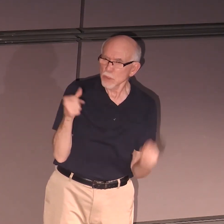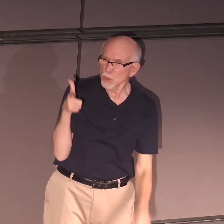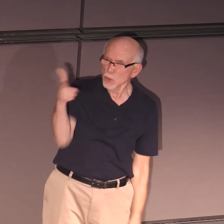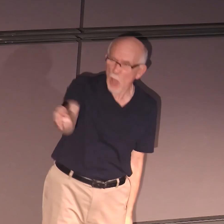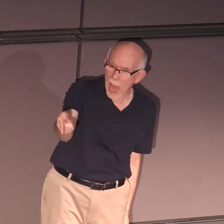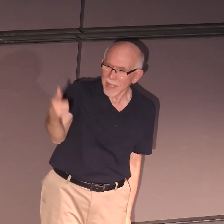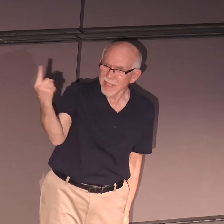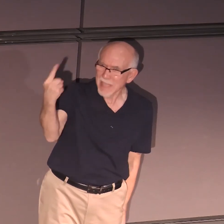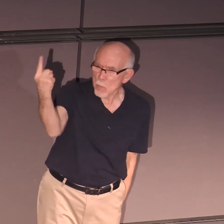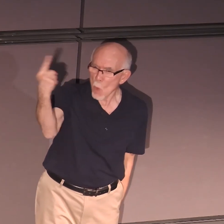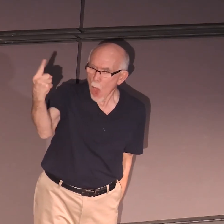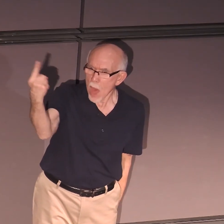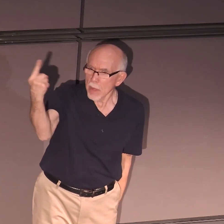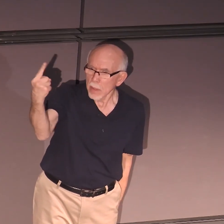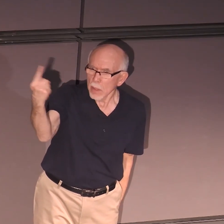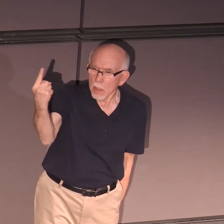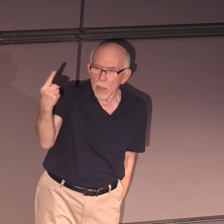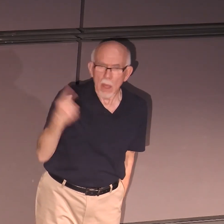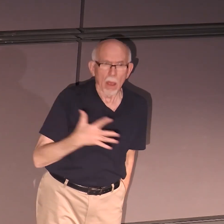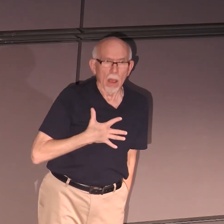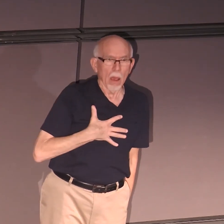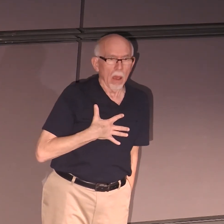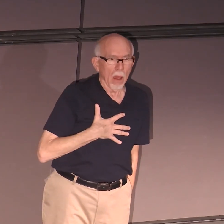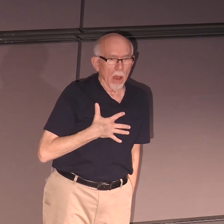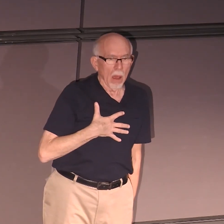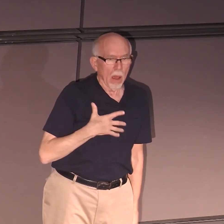I thought that was the first time in history a sitting president has shot somebody.